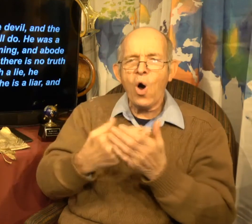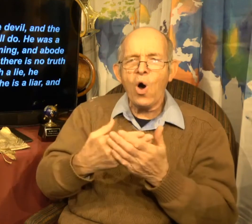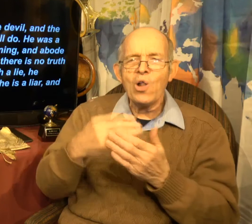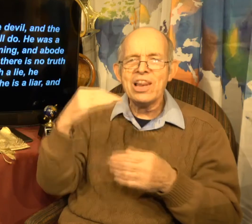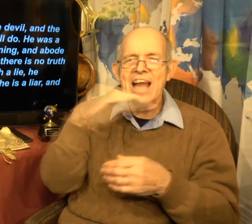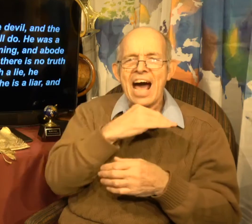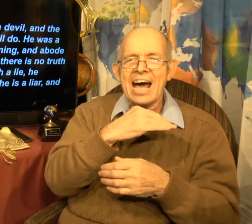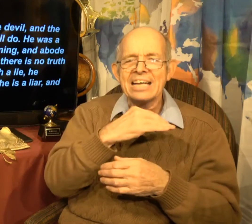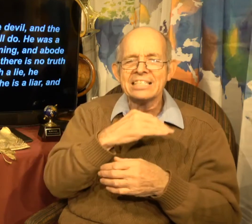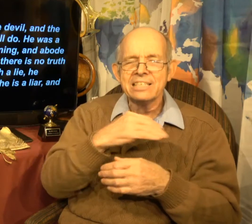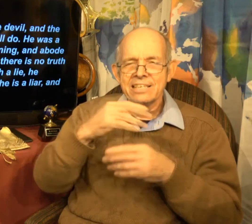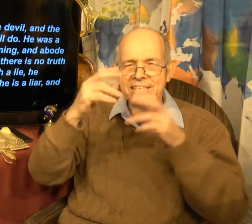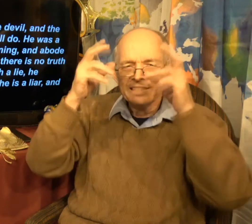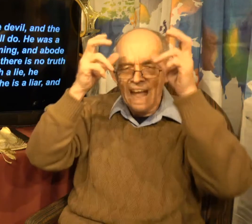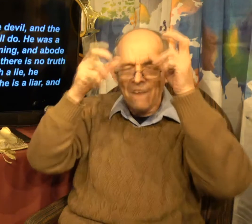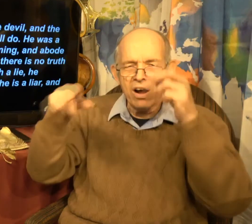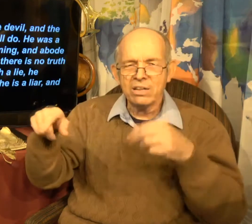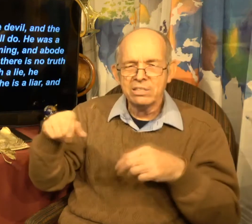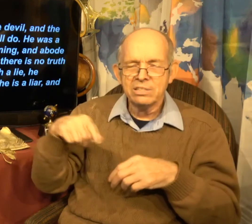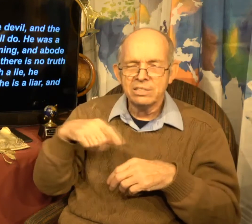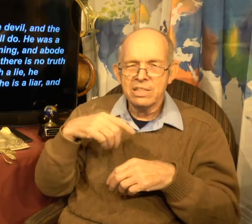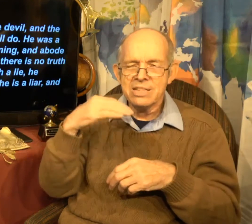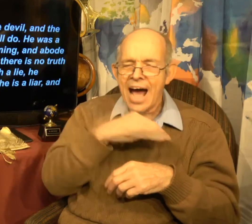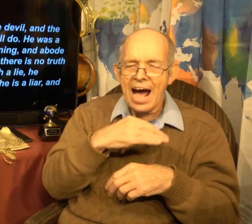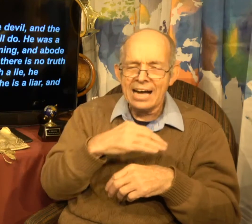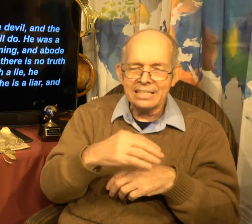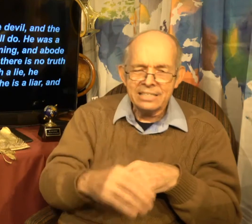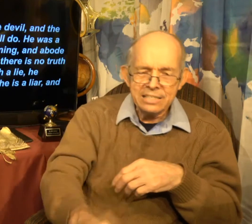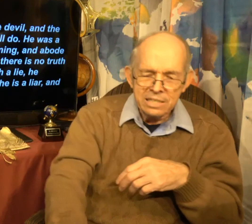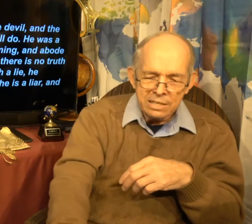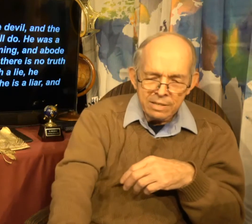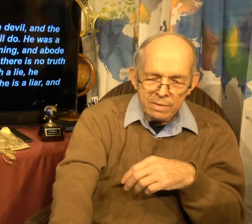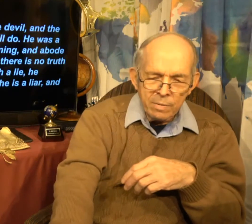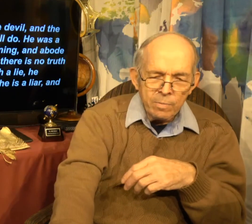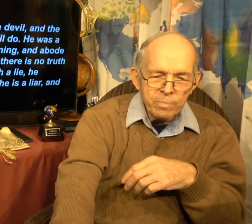all lies, double lies.